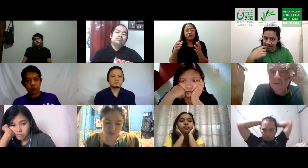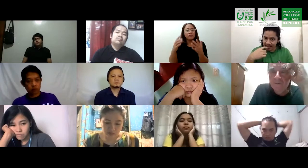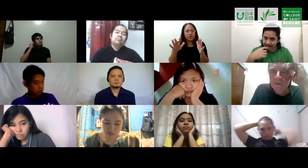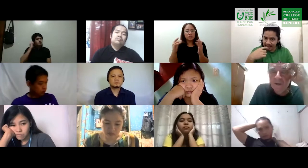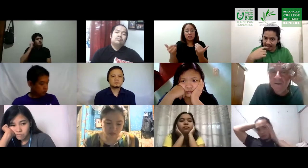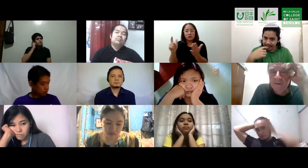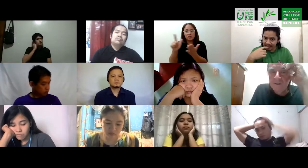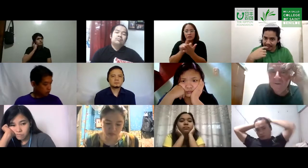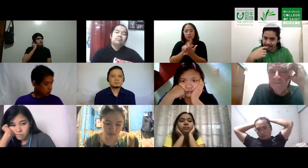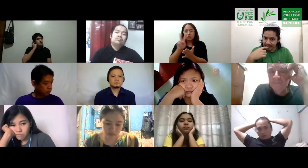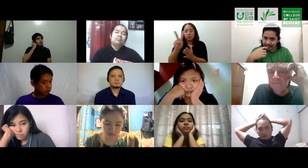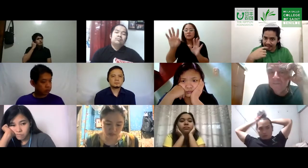that on the screen?